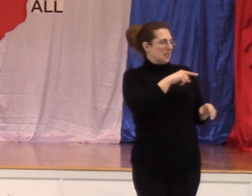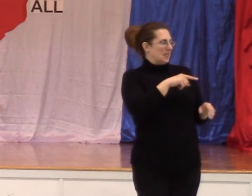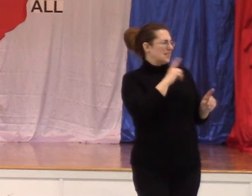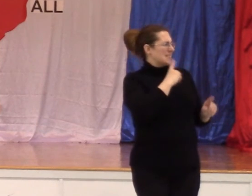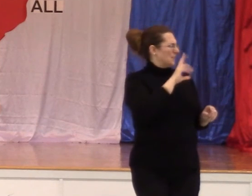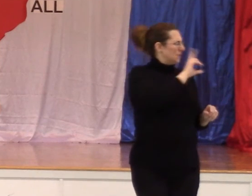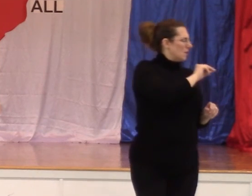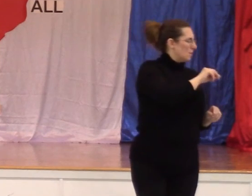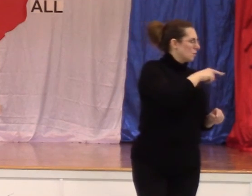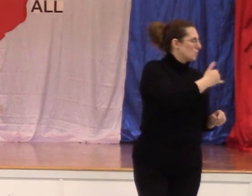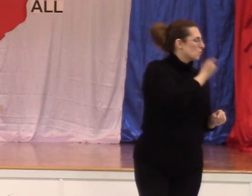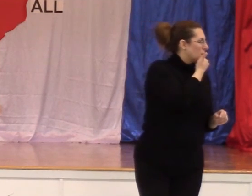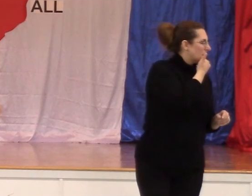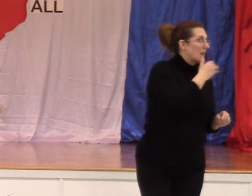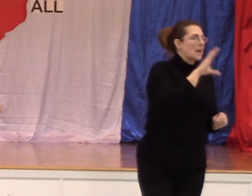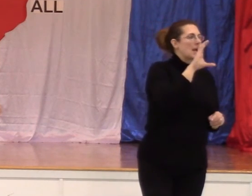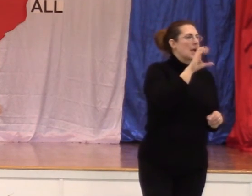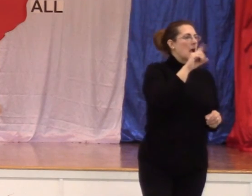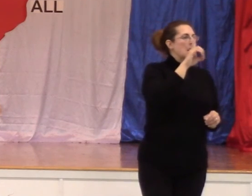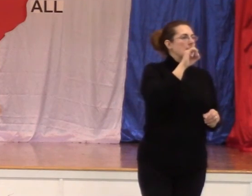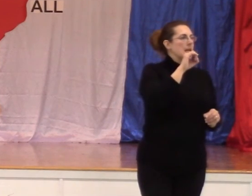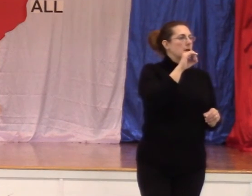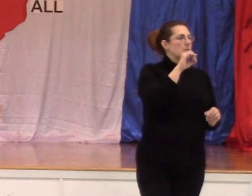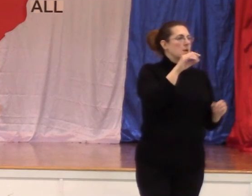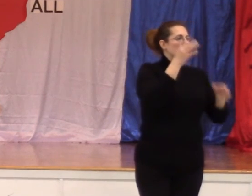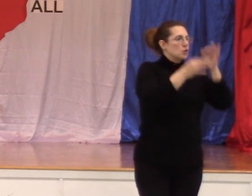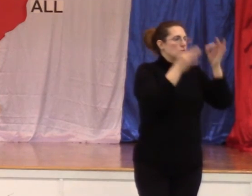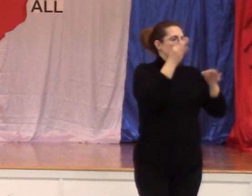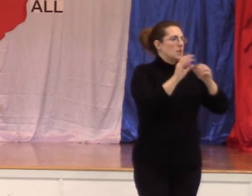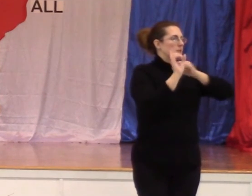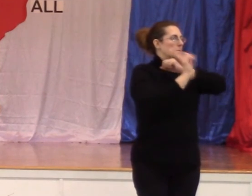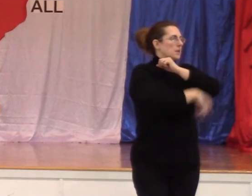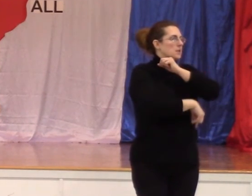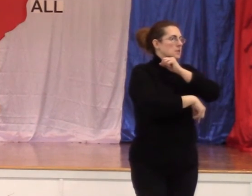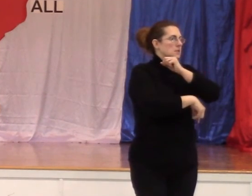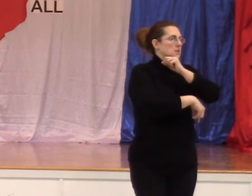They literally said condemned, damnat.